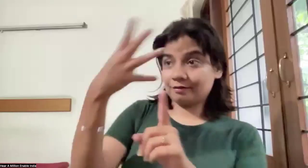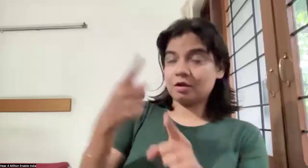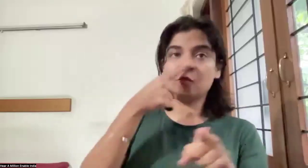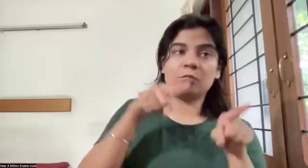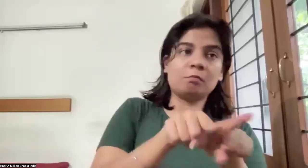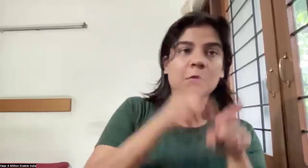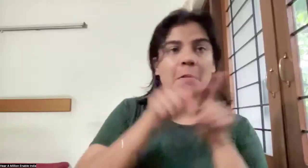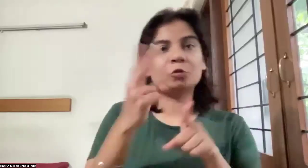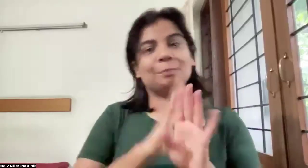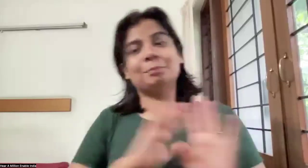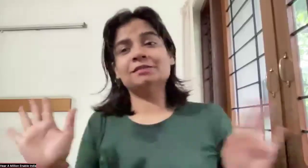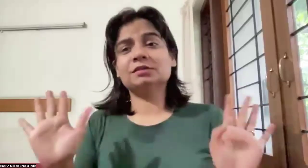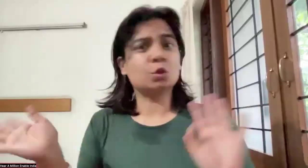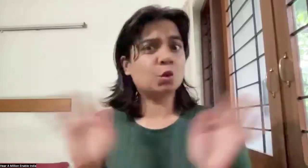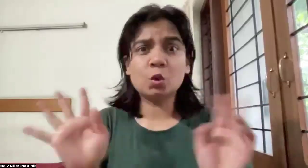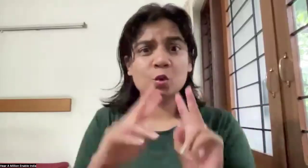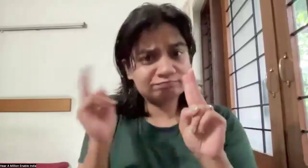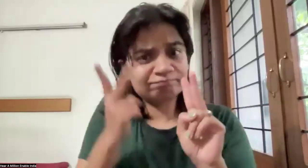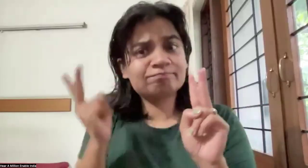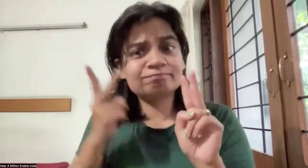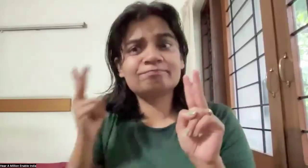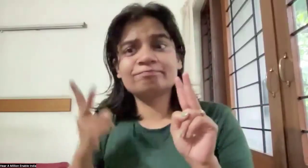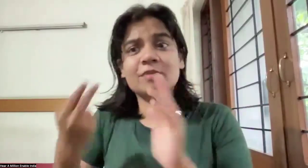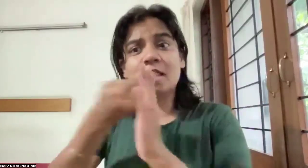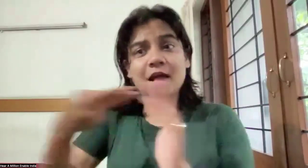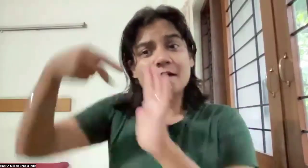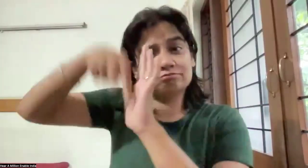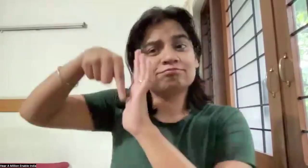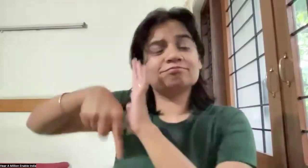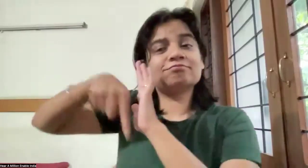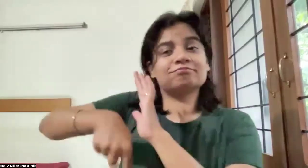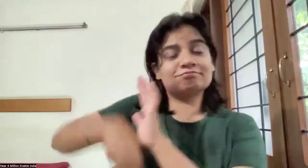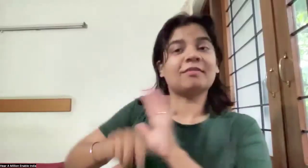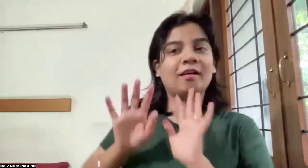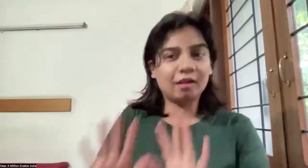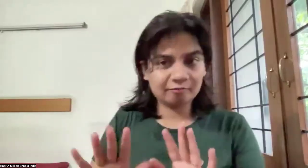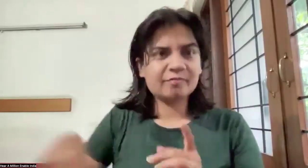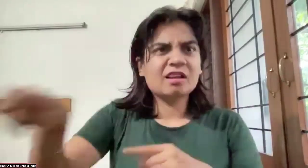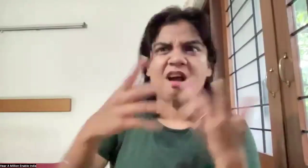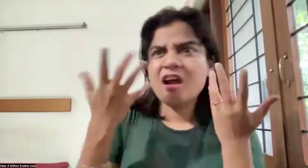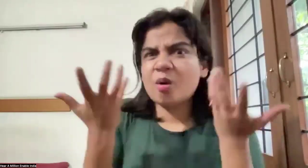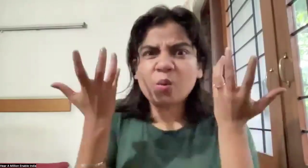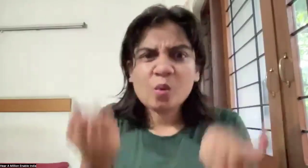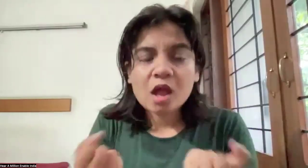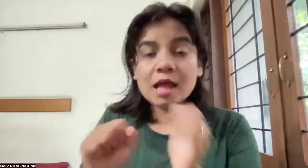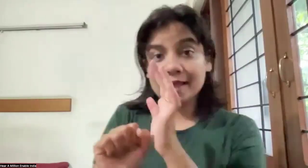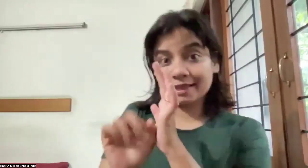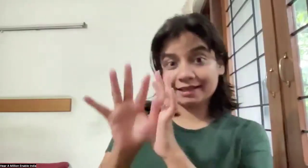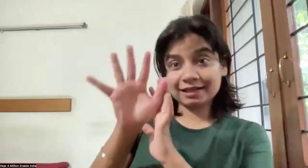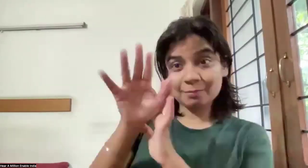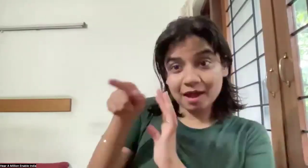bisexual, transgender, queer, plus. And this is a